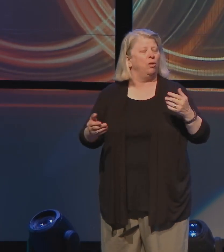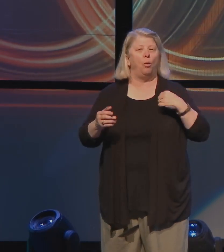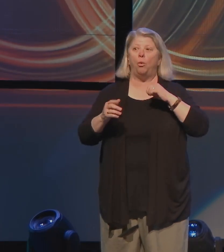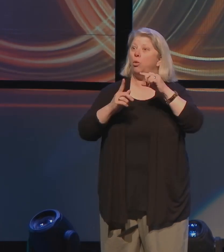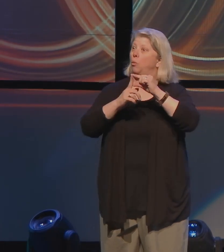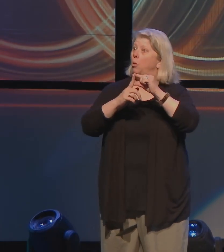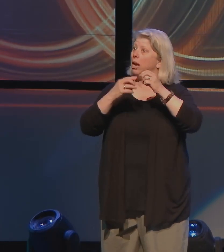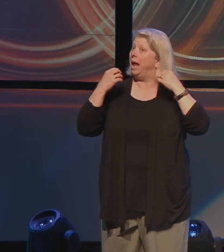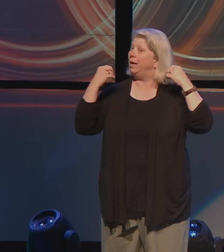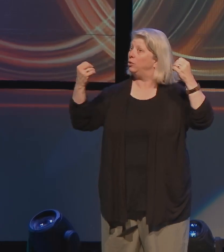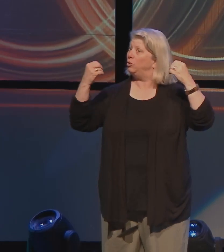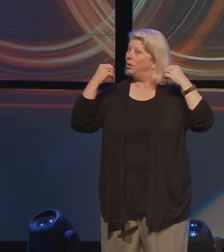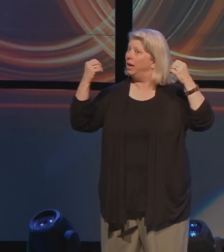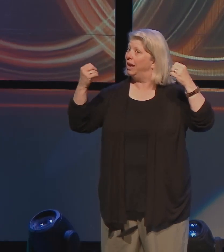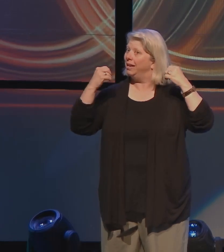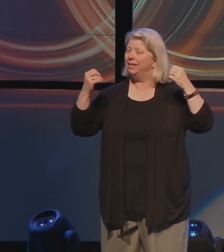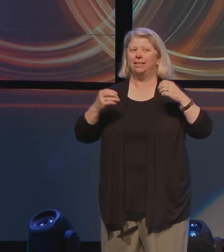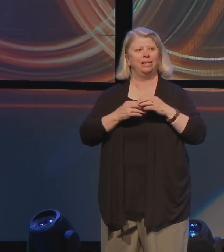word exercise?